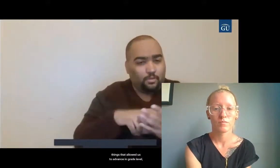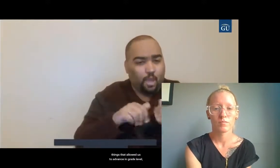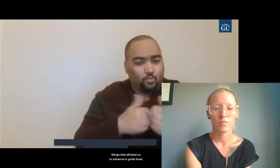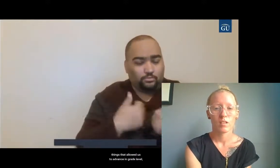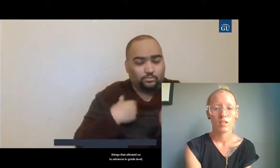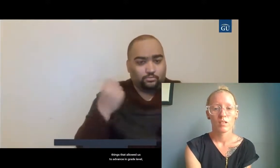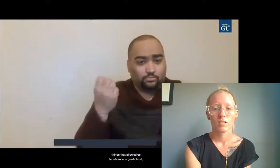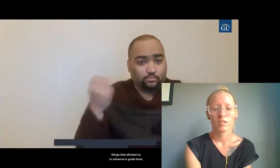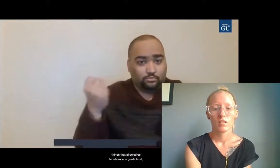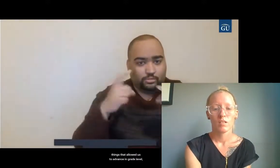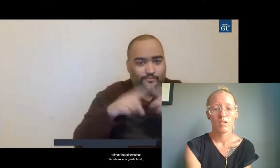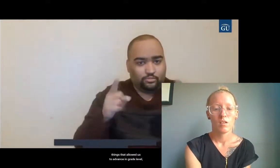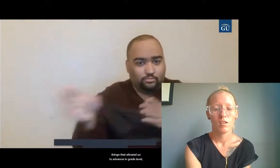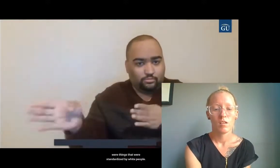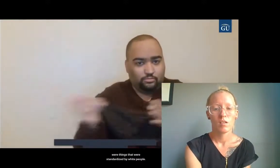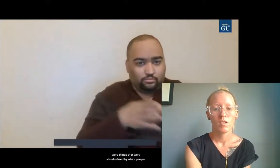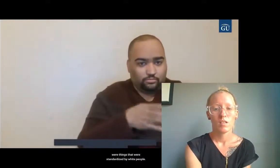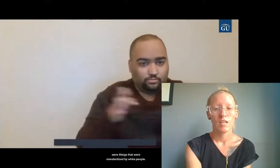people.